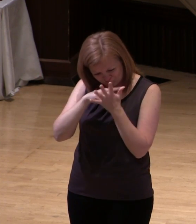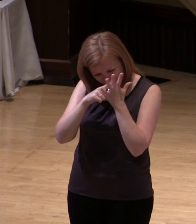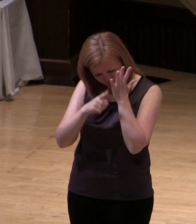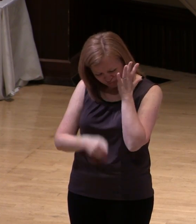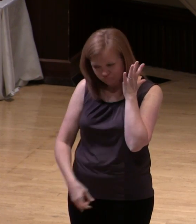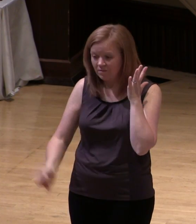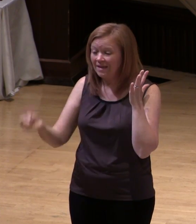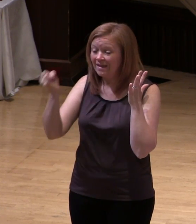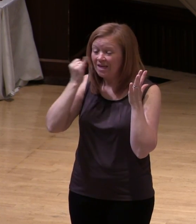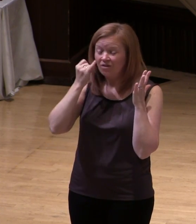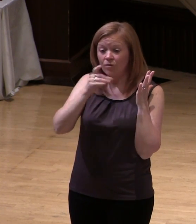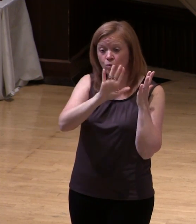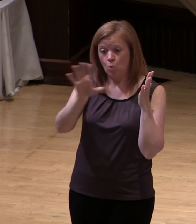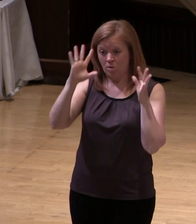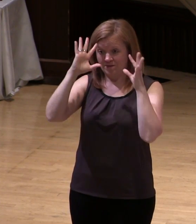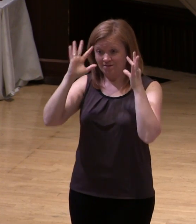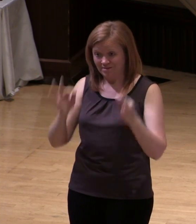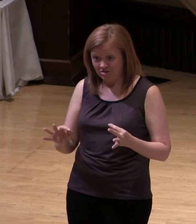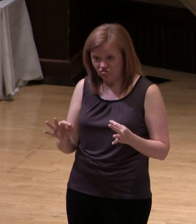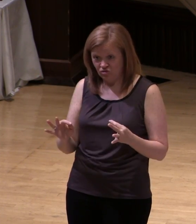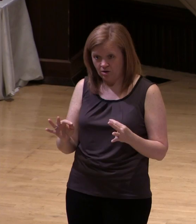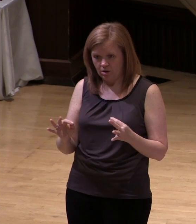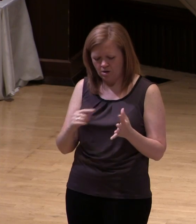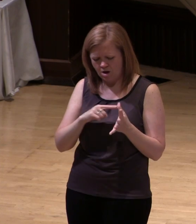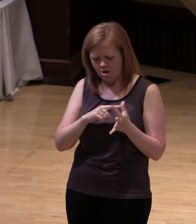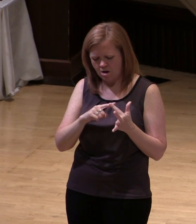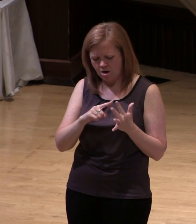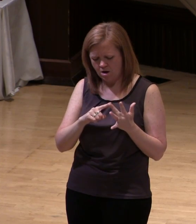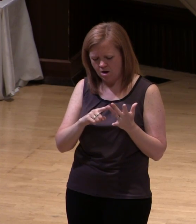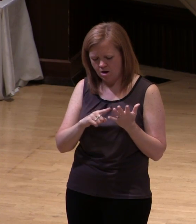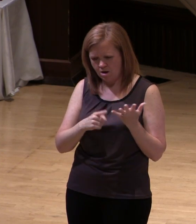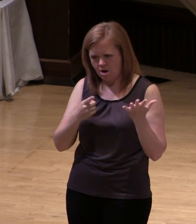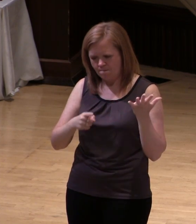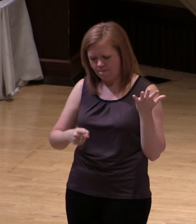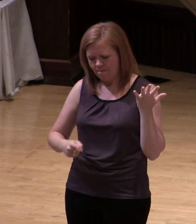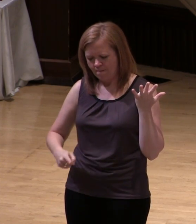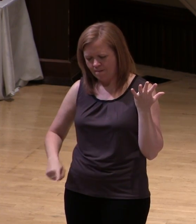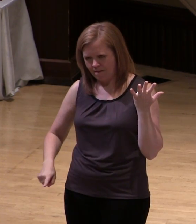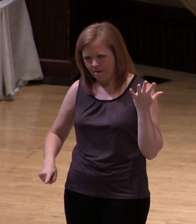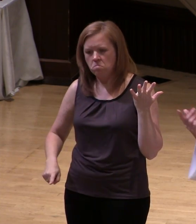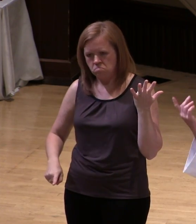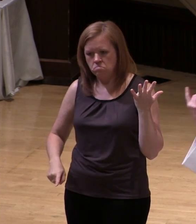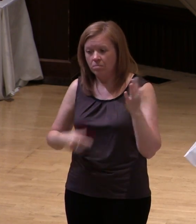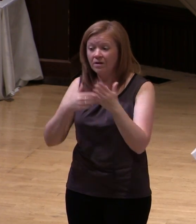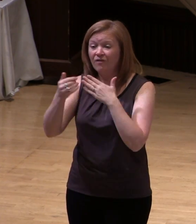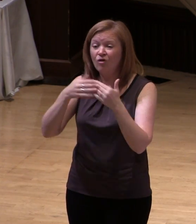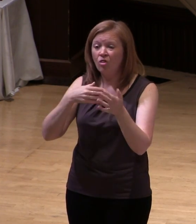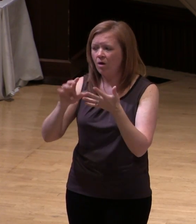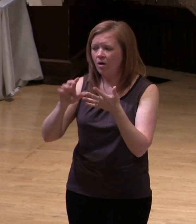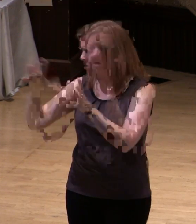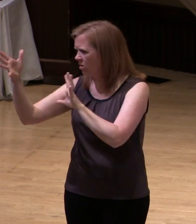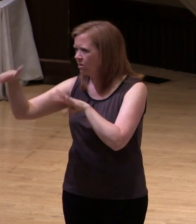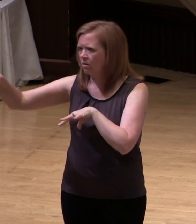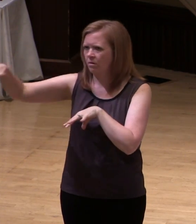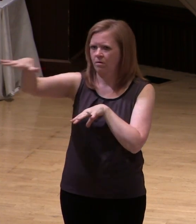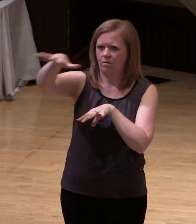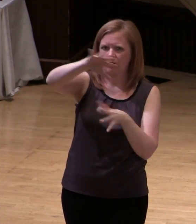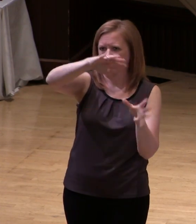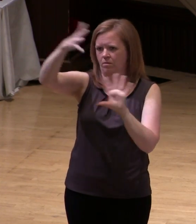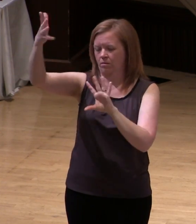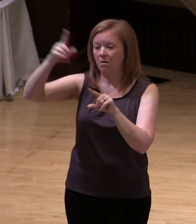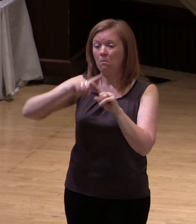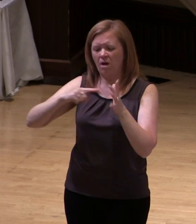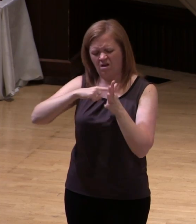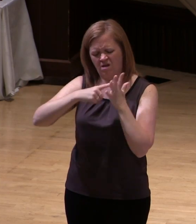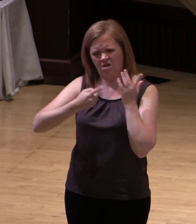If you find your decisions bringing you to these qualities, even though there may be turmoil around you,